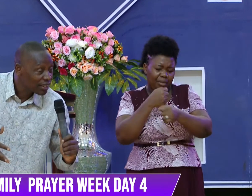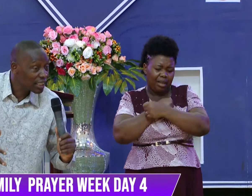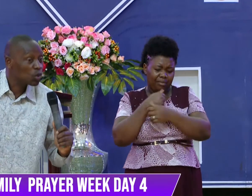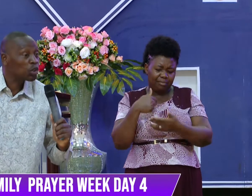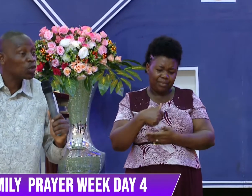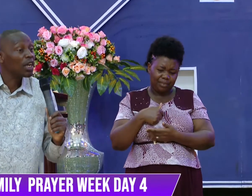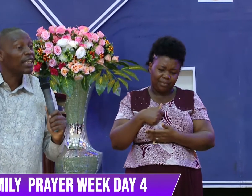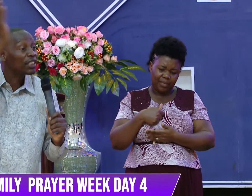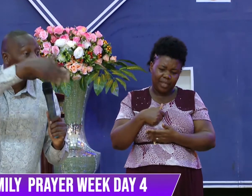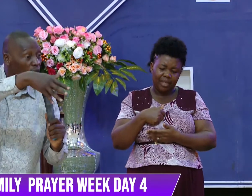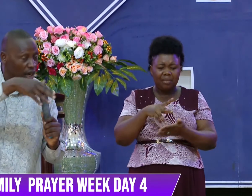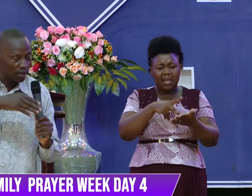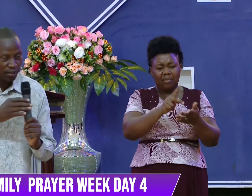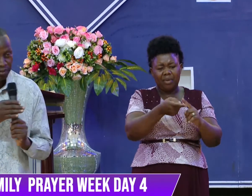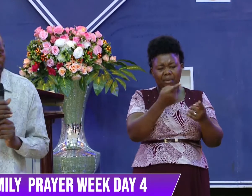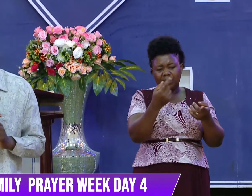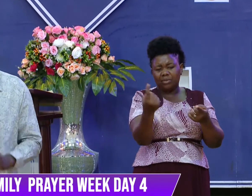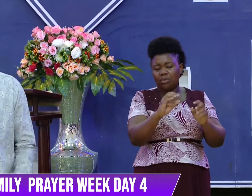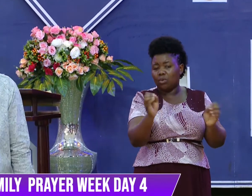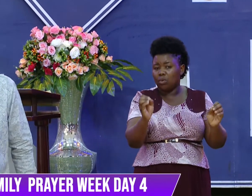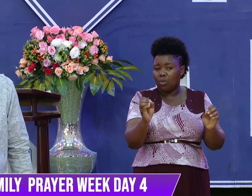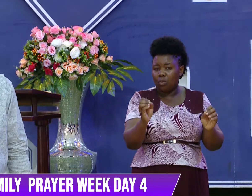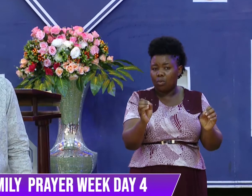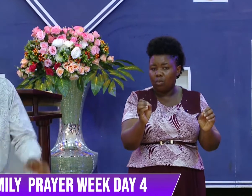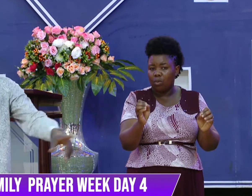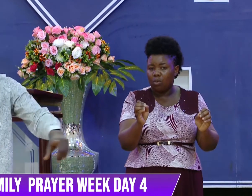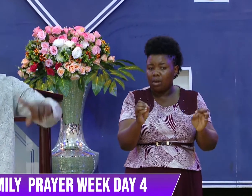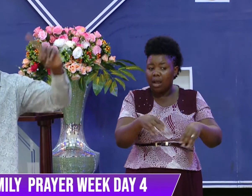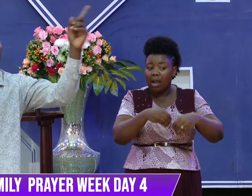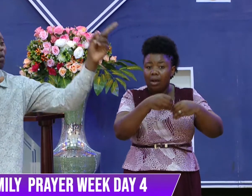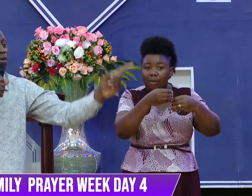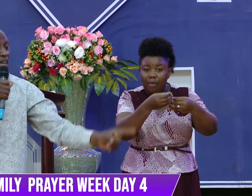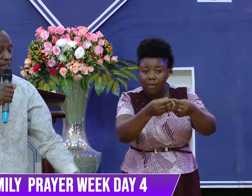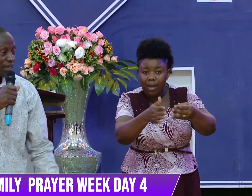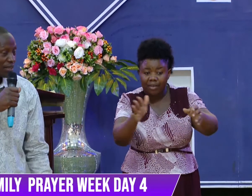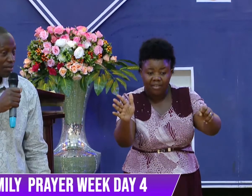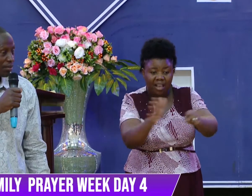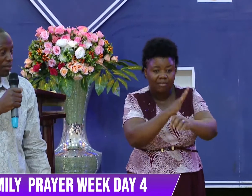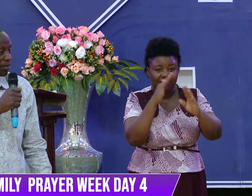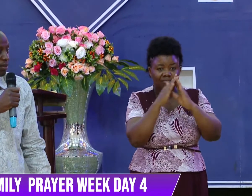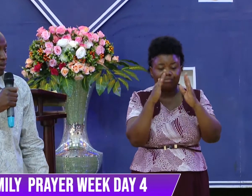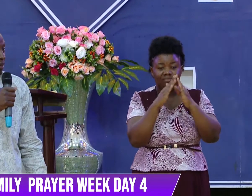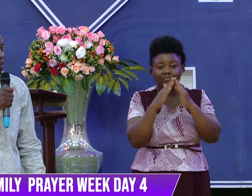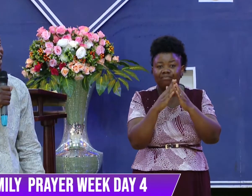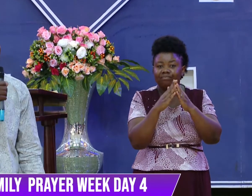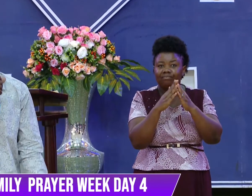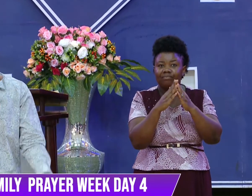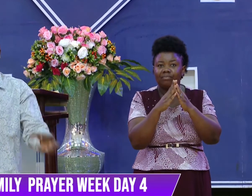love me, I will not only pay for rent, house in Namungona as